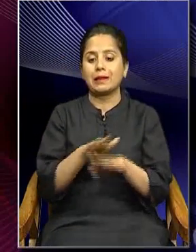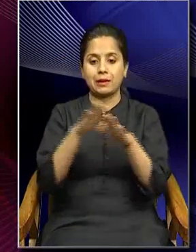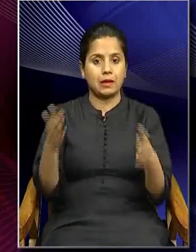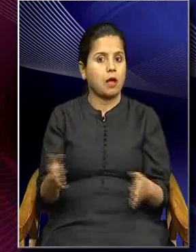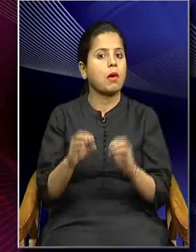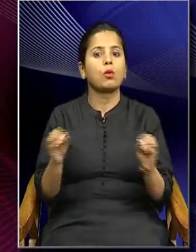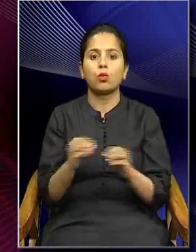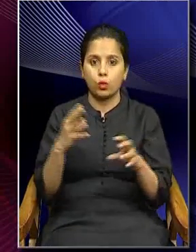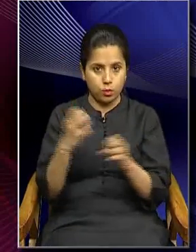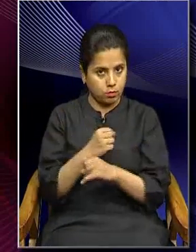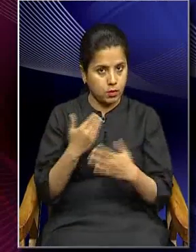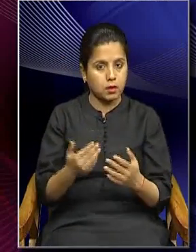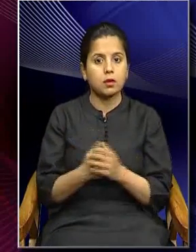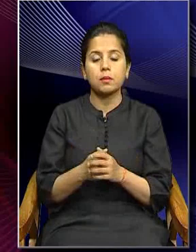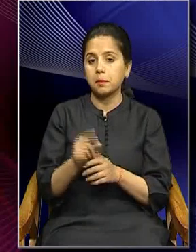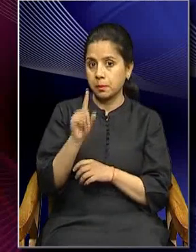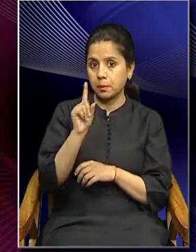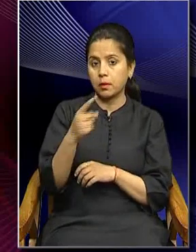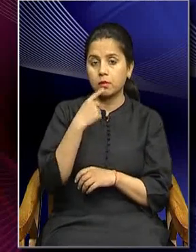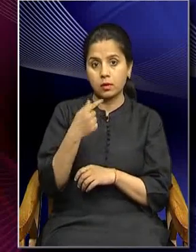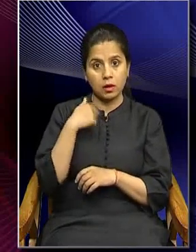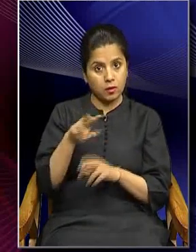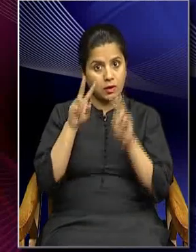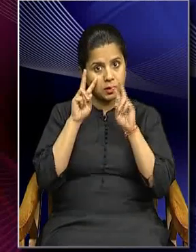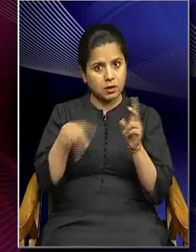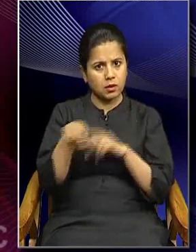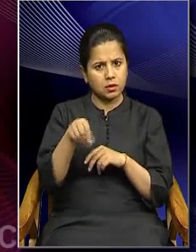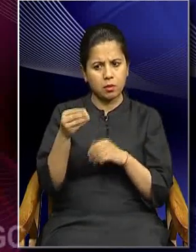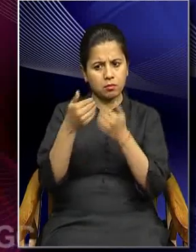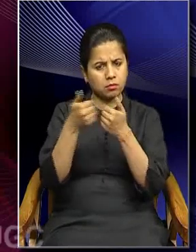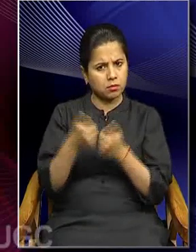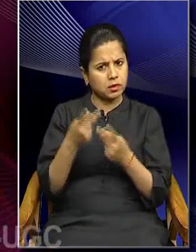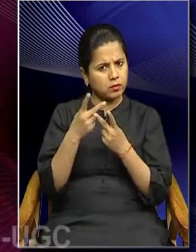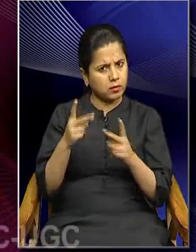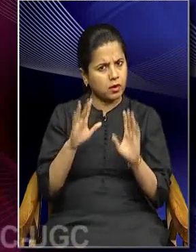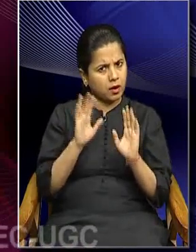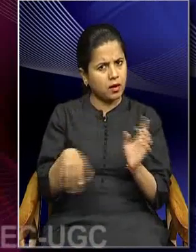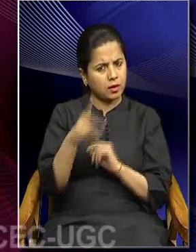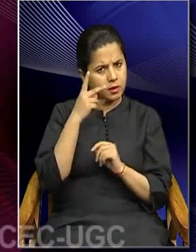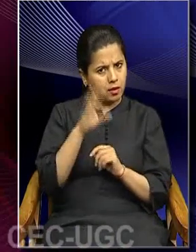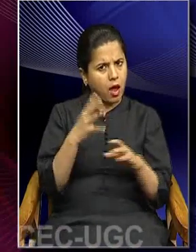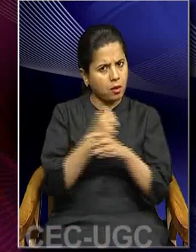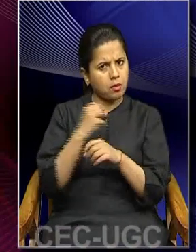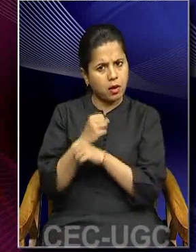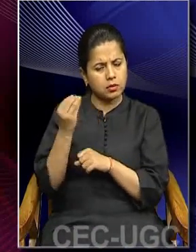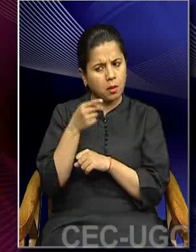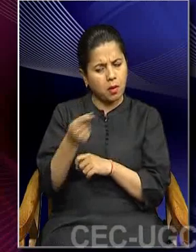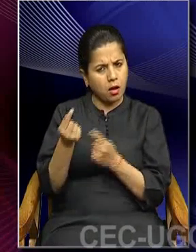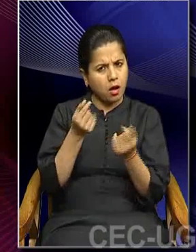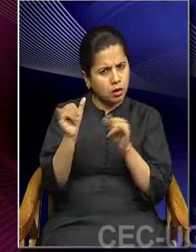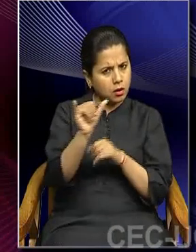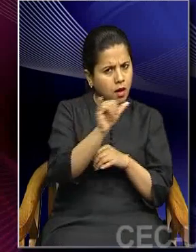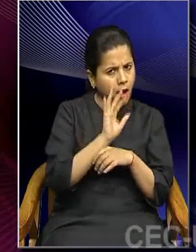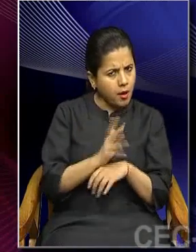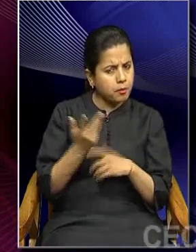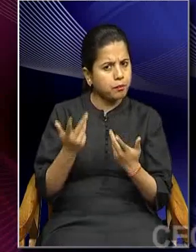room. But do I observe any distinguishing characteristic among these absences?